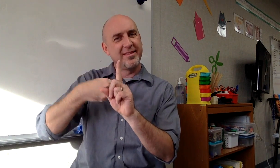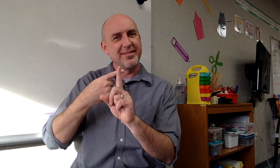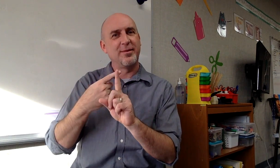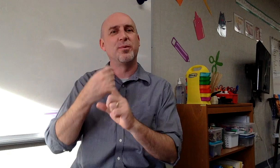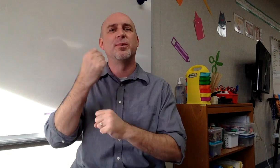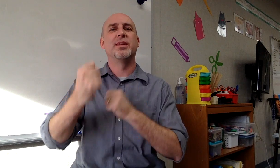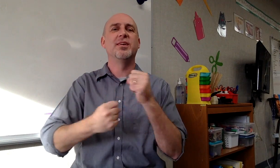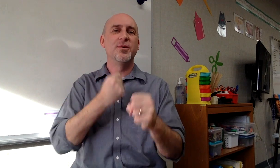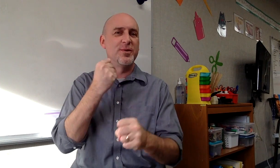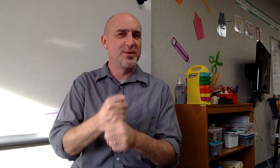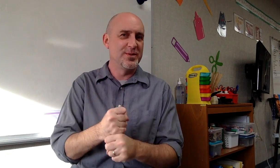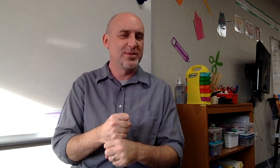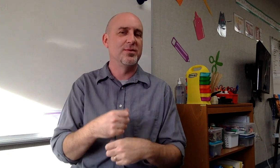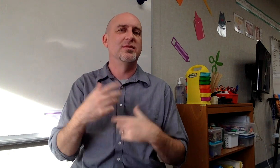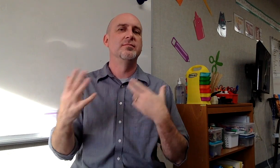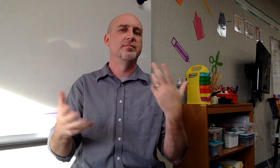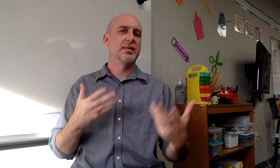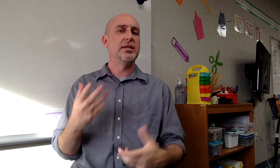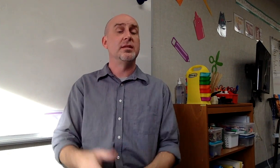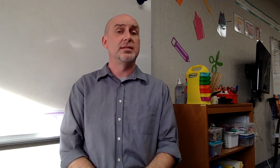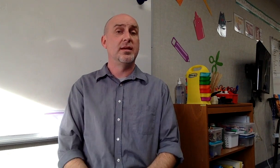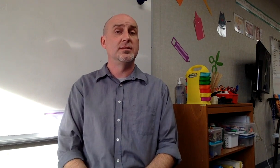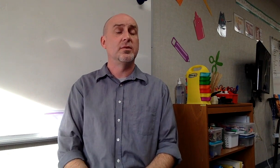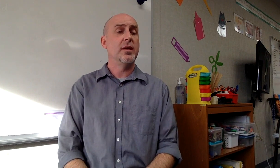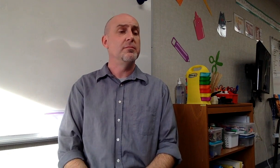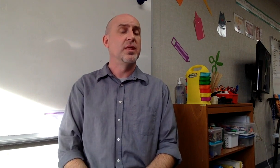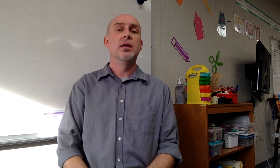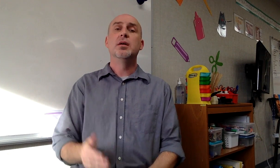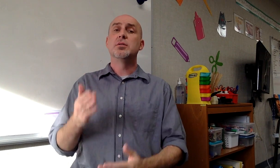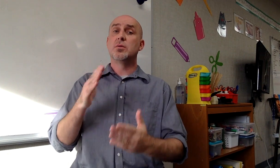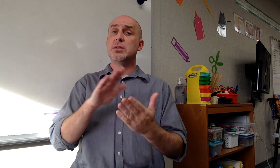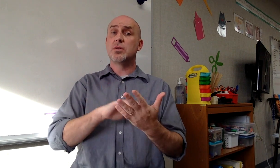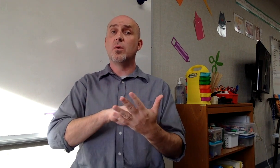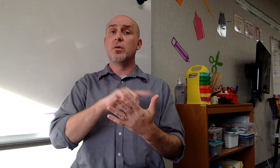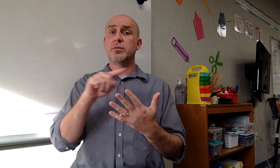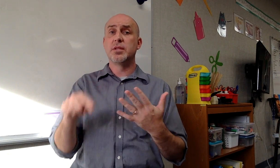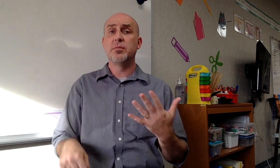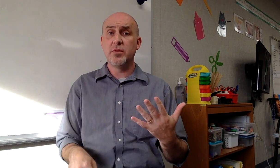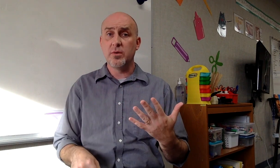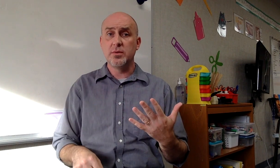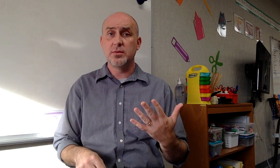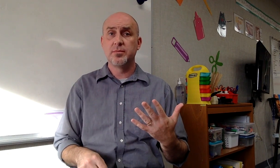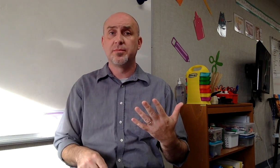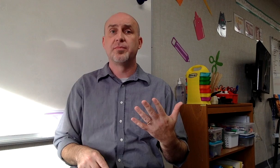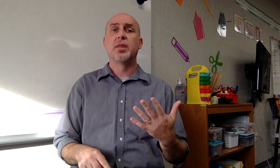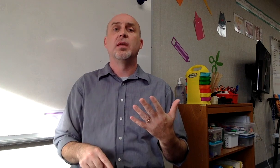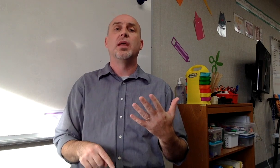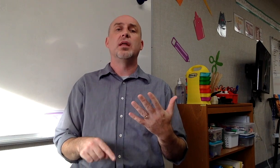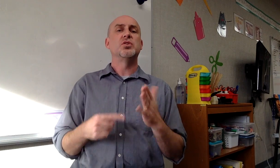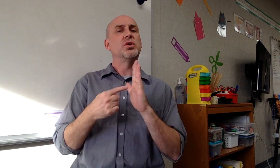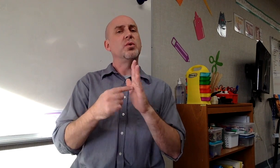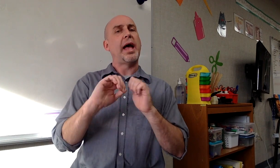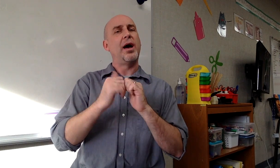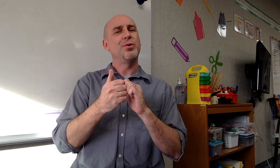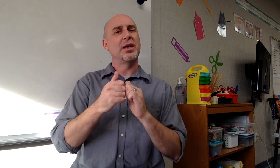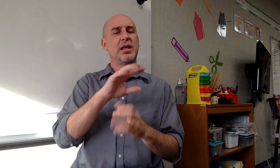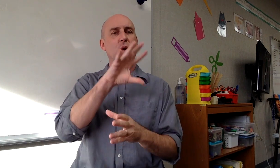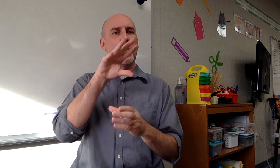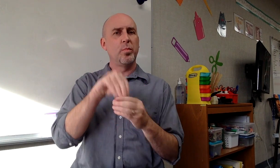Months, or years, or any of these signs, okay? So let's go over some of those, and I'll show you how you can